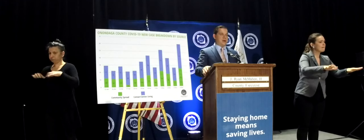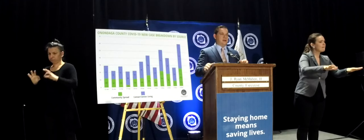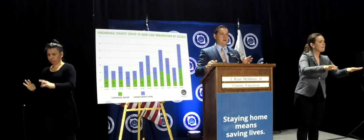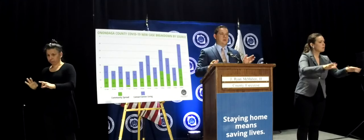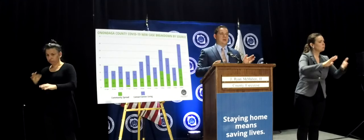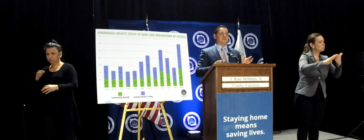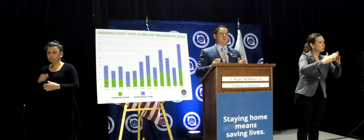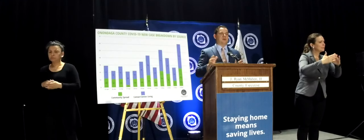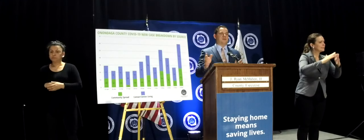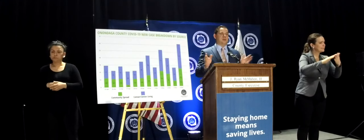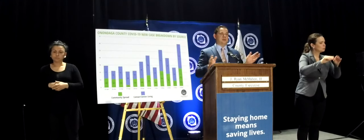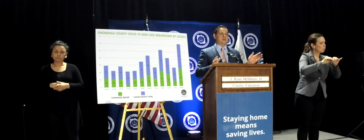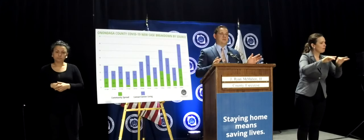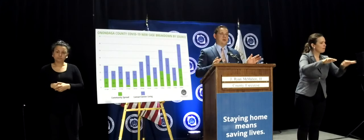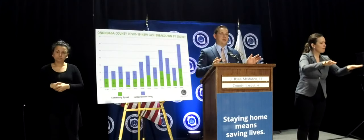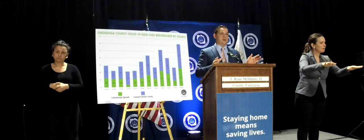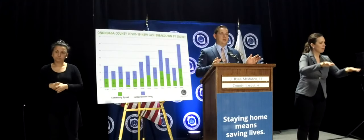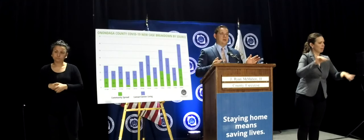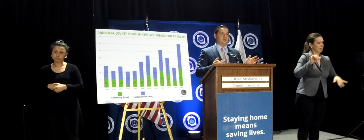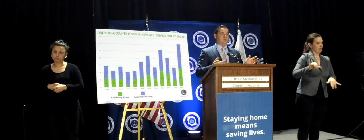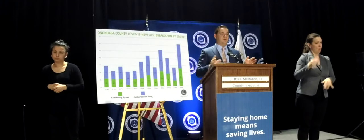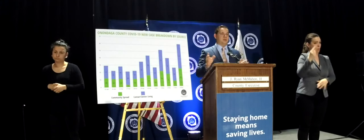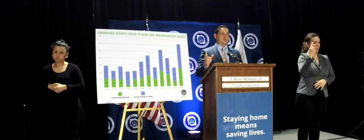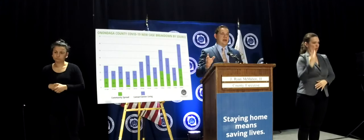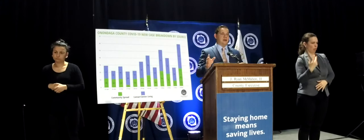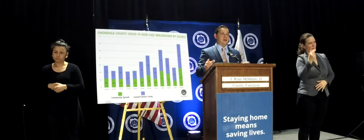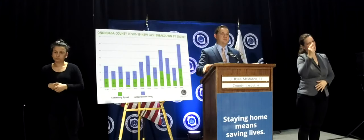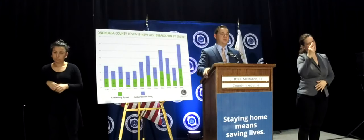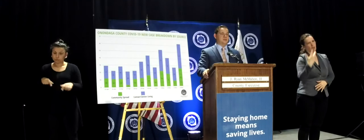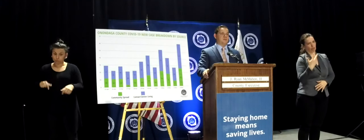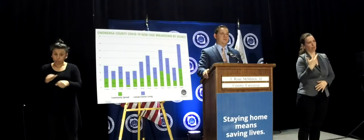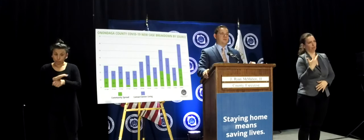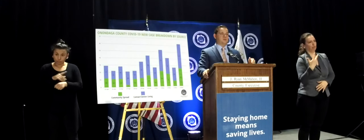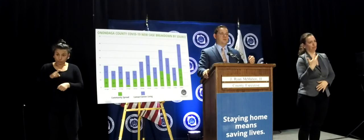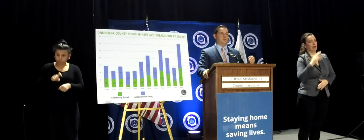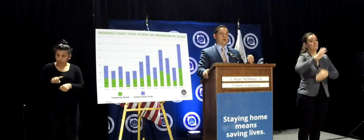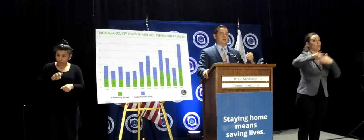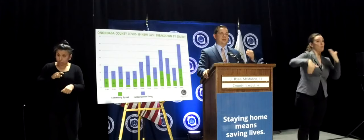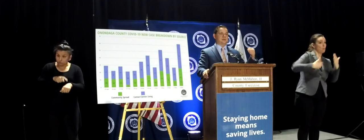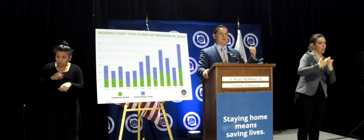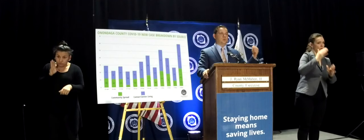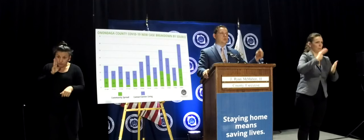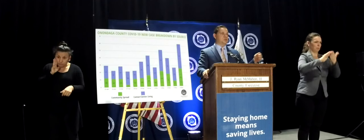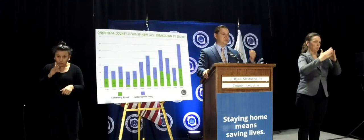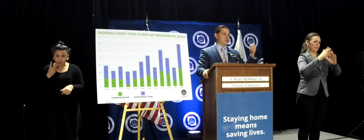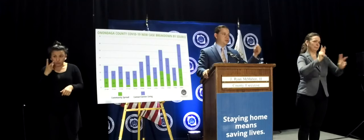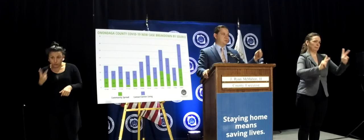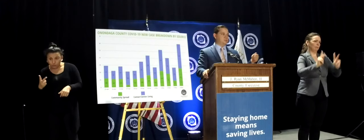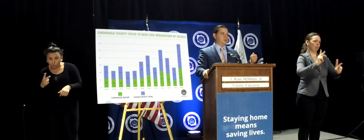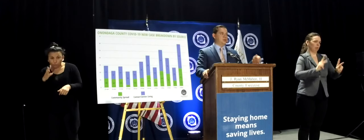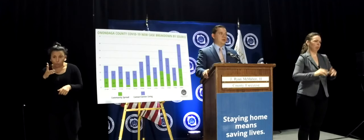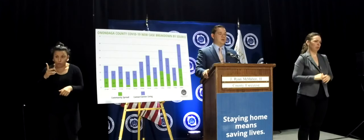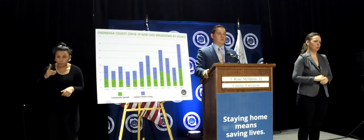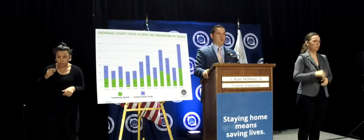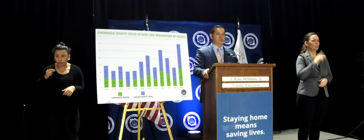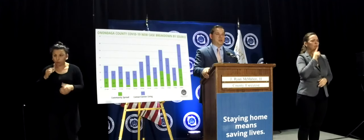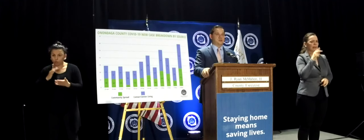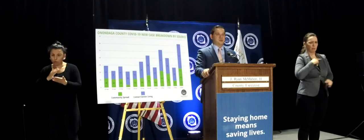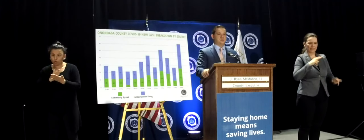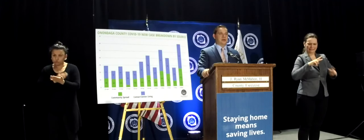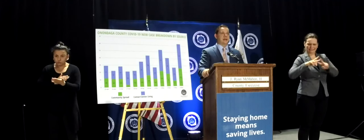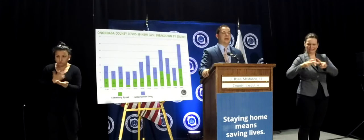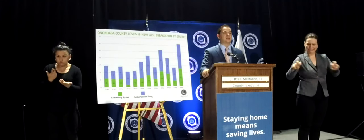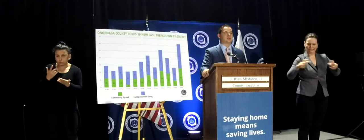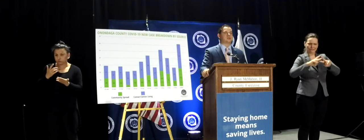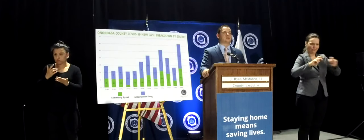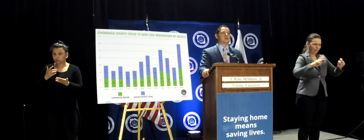the way we have to pivot in this fight and pivot with the data is based off of the way that the rules are changing. And if a rule